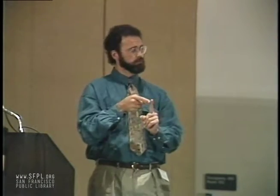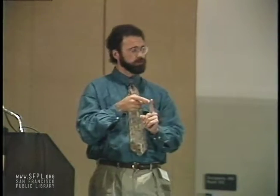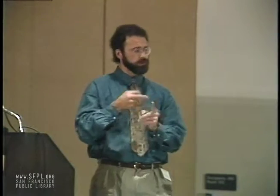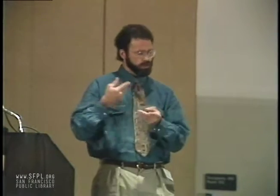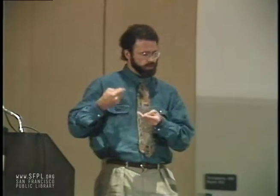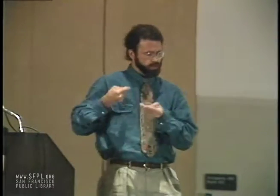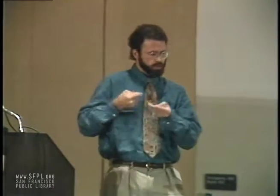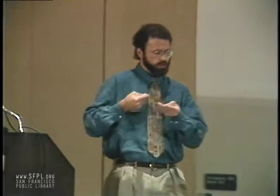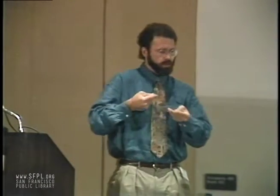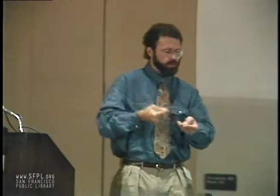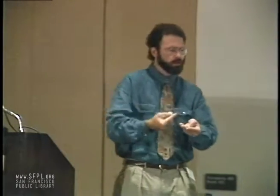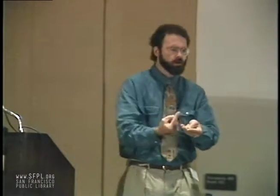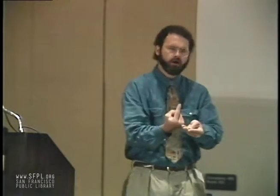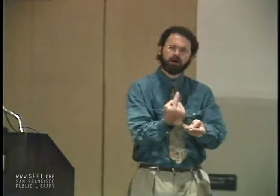deaf culture specifically